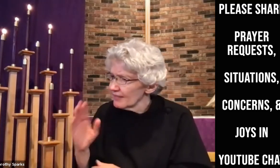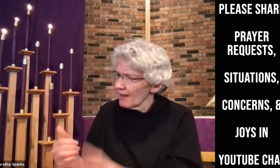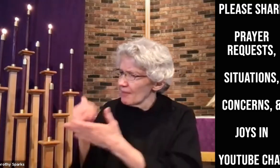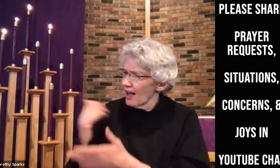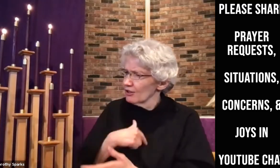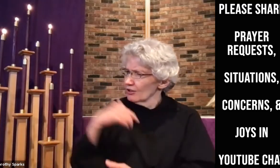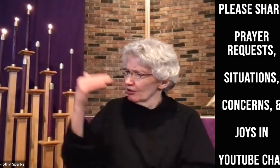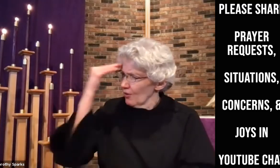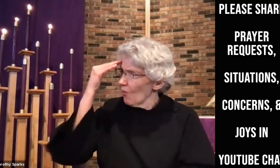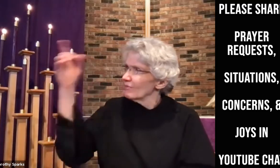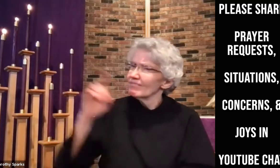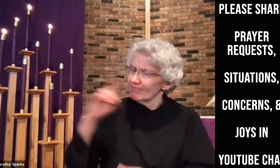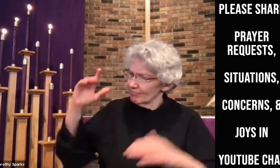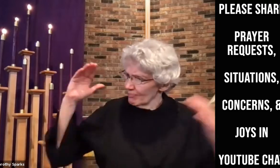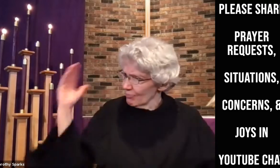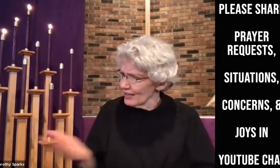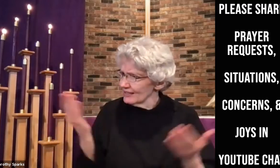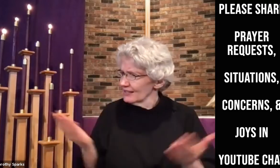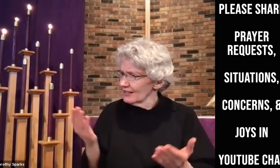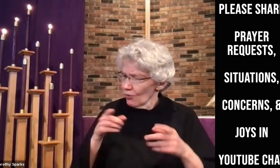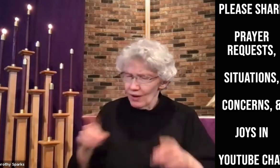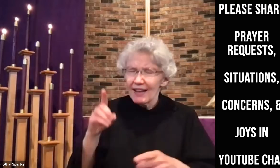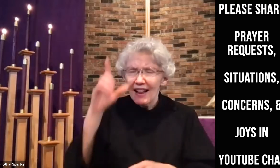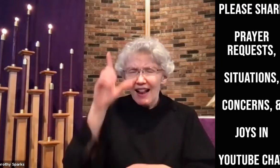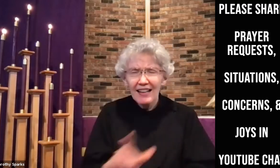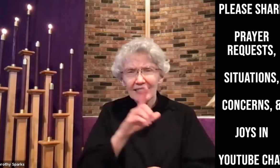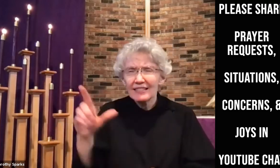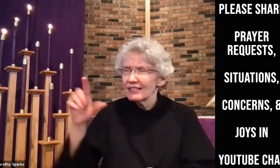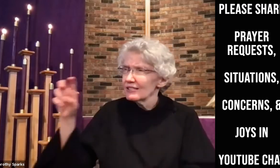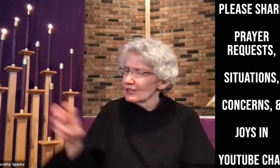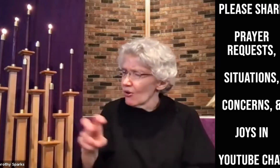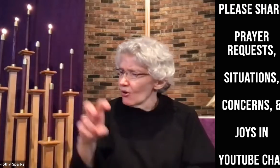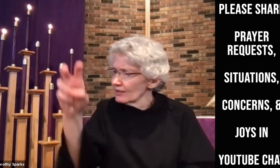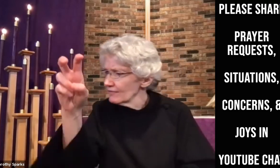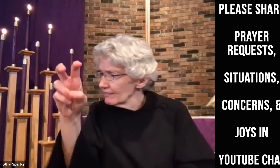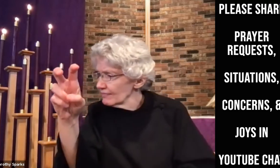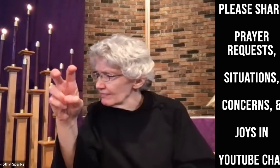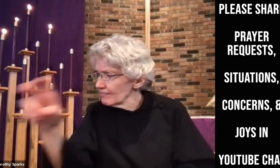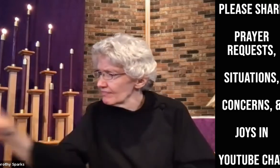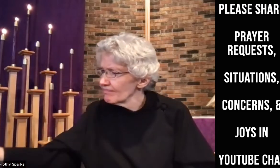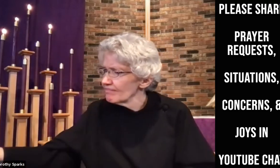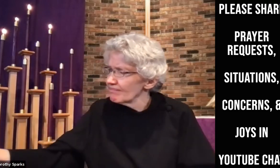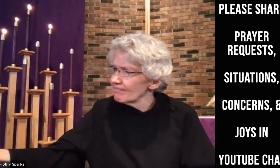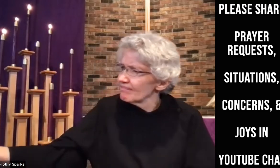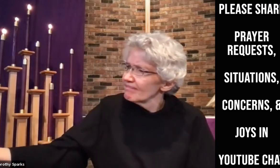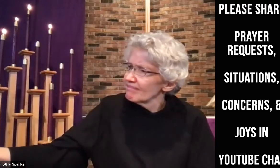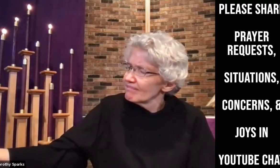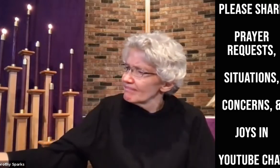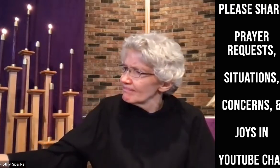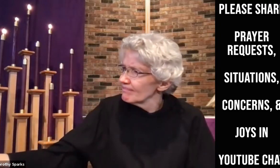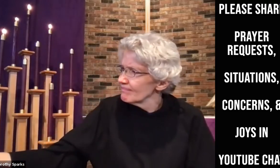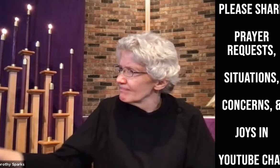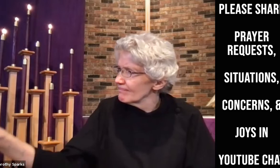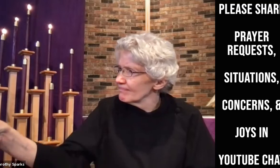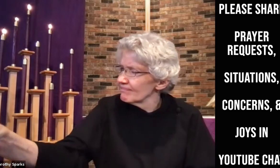Let us pray for all people of God and their needs. Merciful God, help us know your presence during